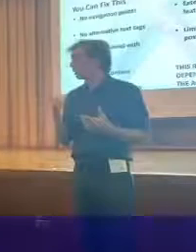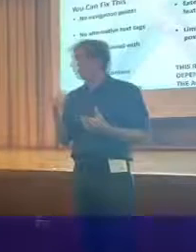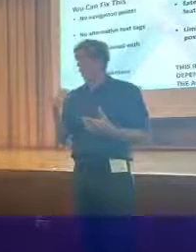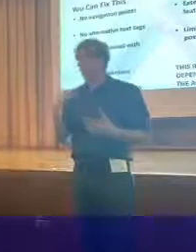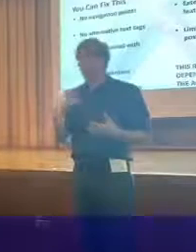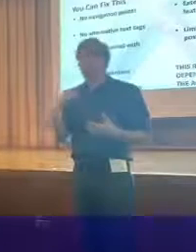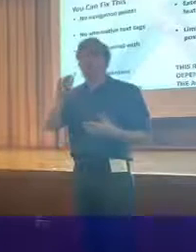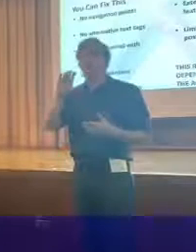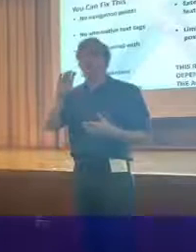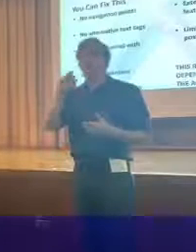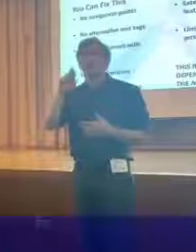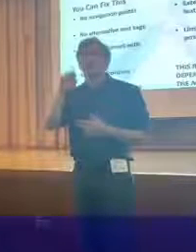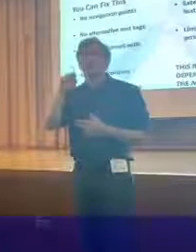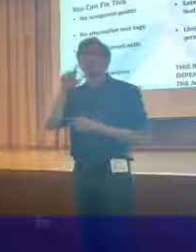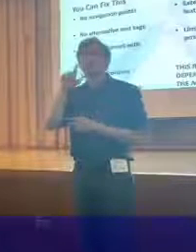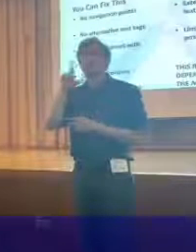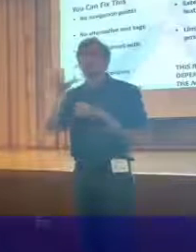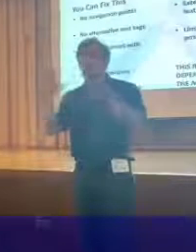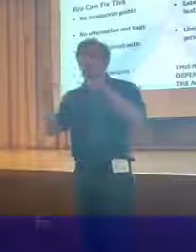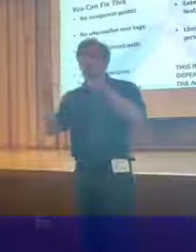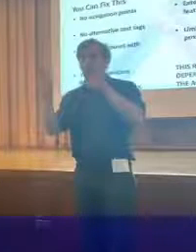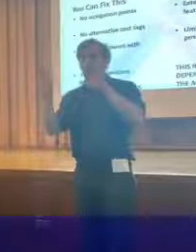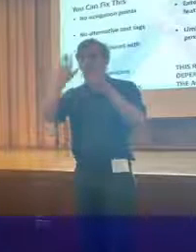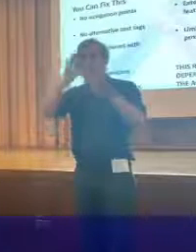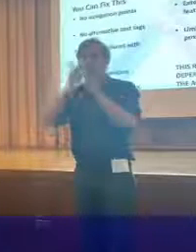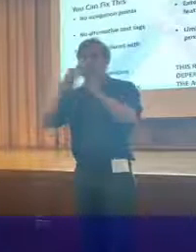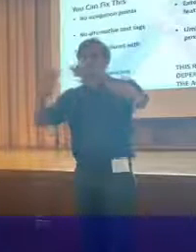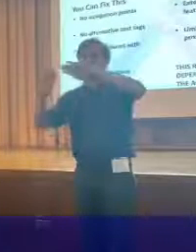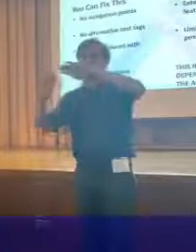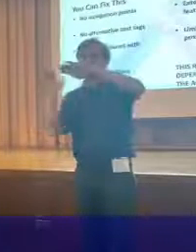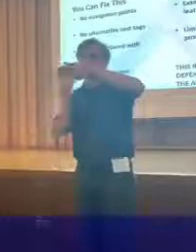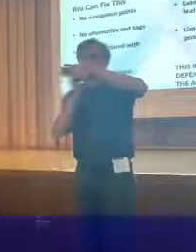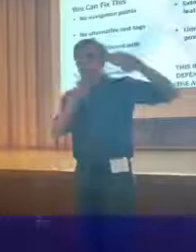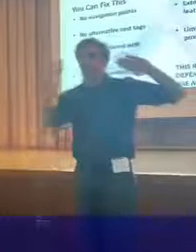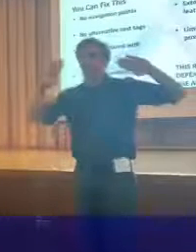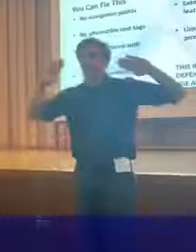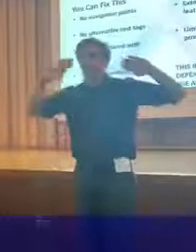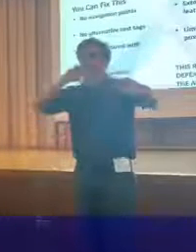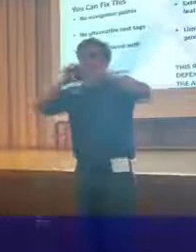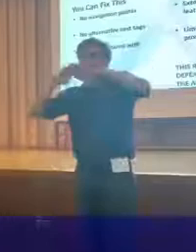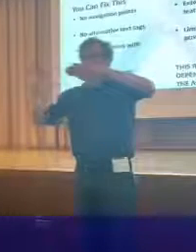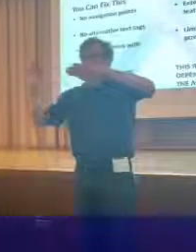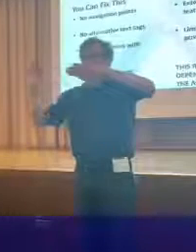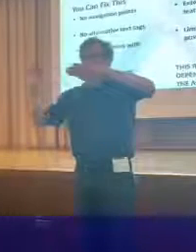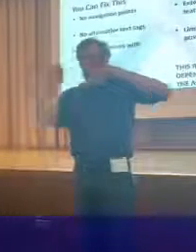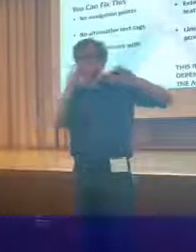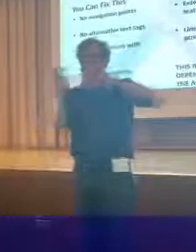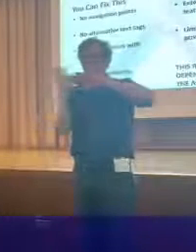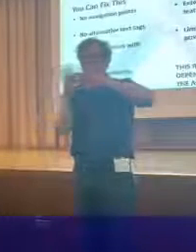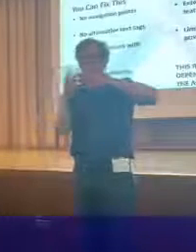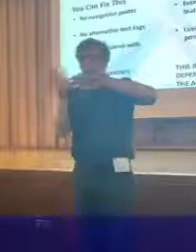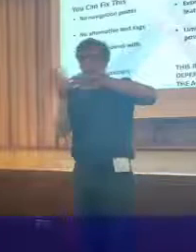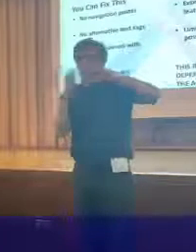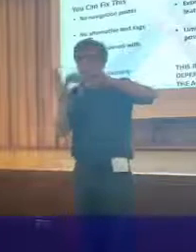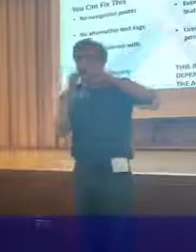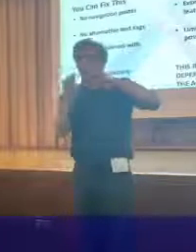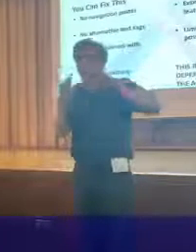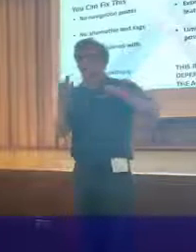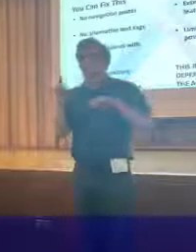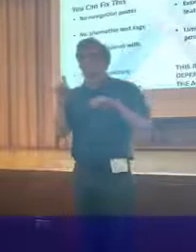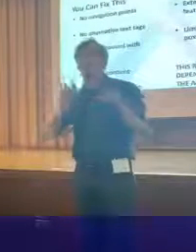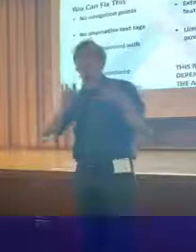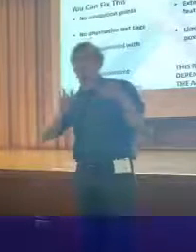there controls on that carousel? You can mark those so non-visual users can start and stop those.